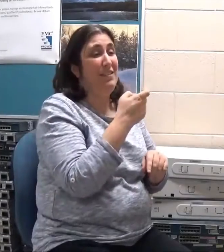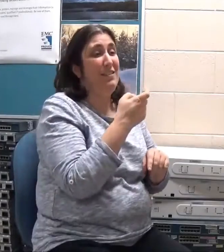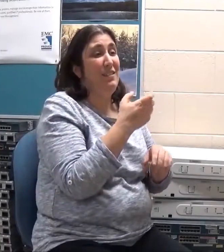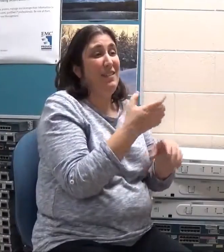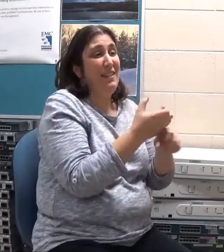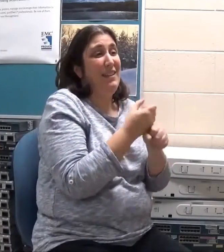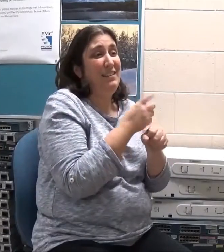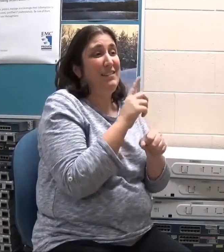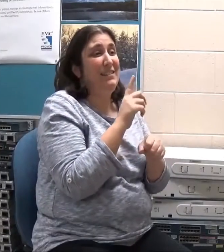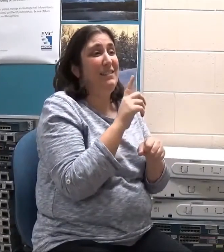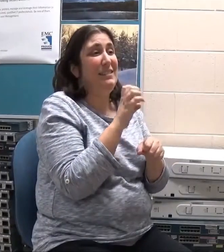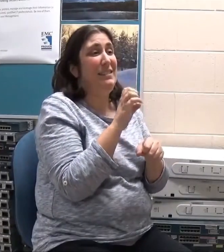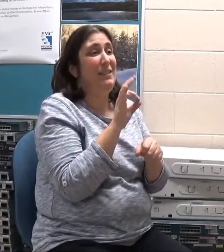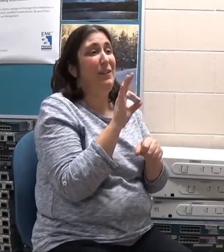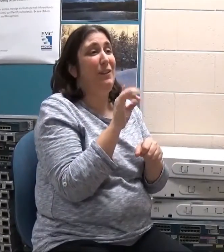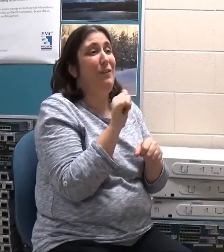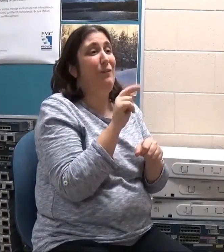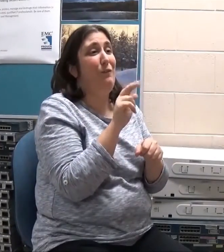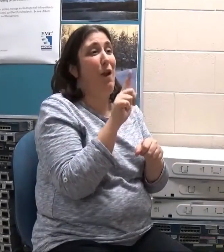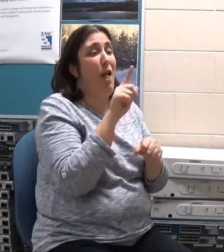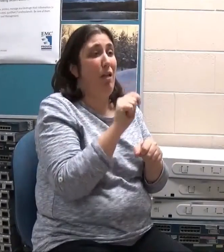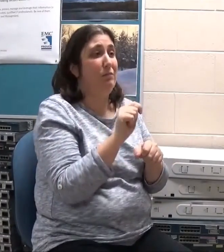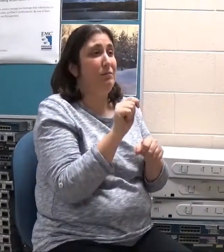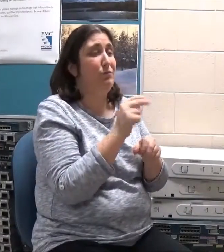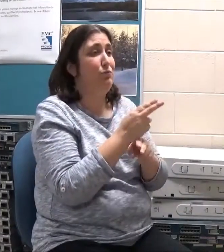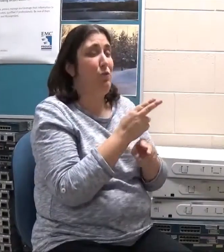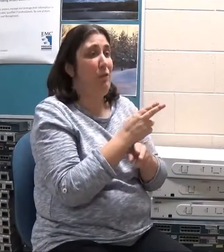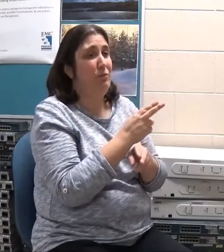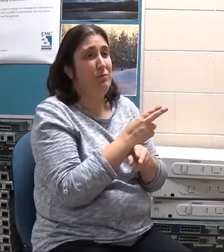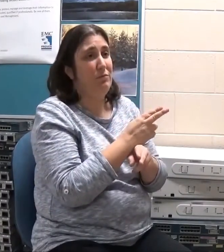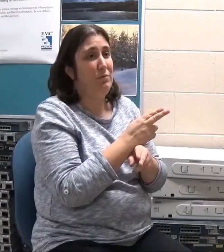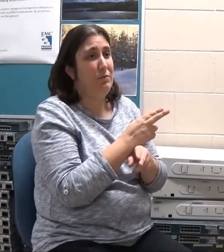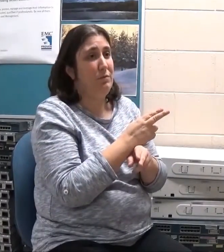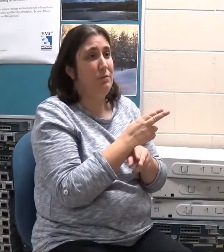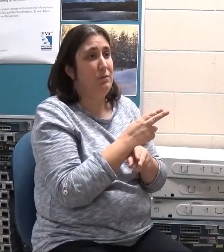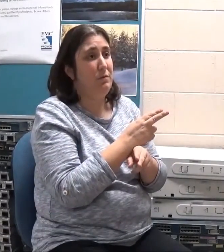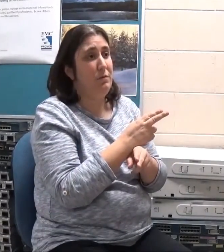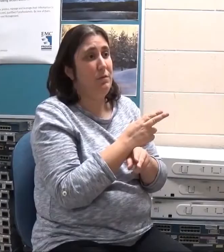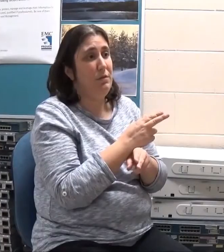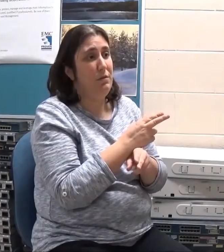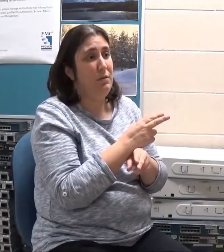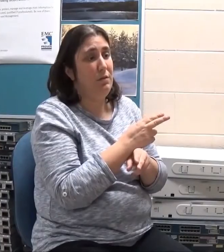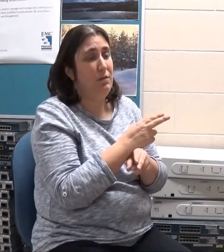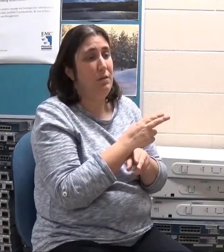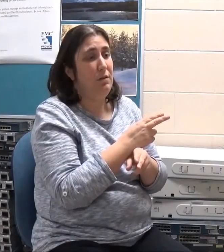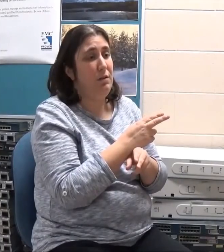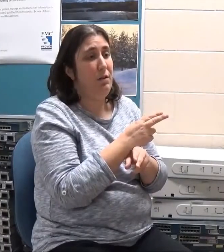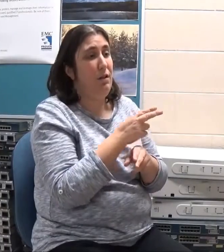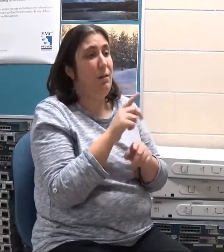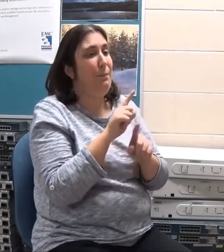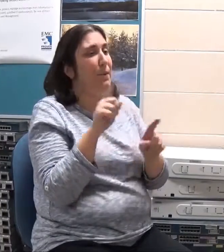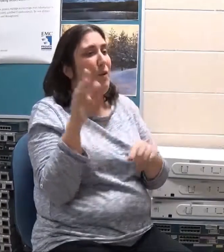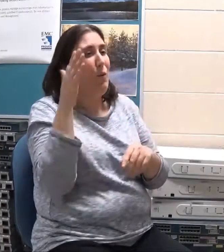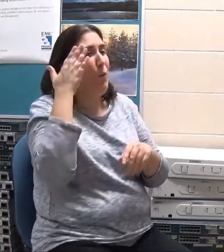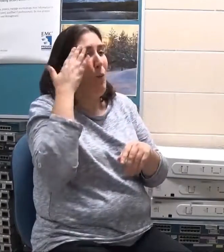DHCP server. So we will want to know where, yeah, I'll have an IP address, but I don't know if that's my default route or not. So yeah,